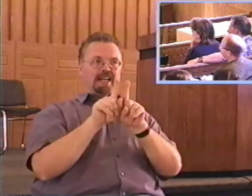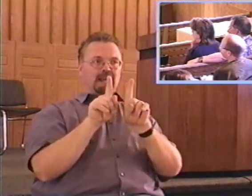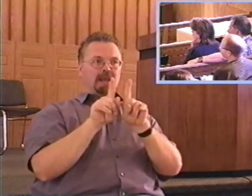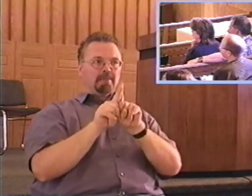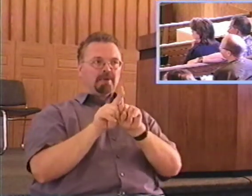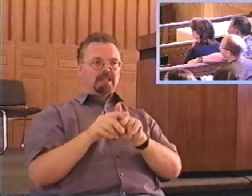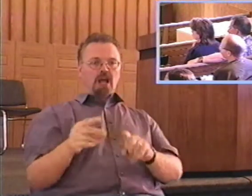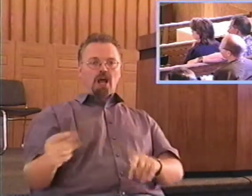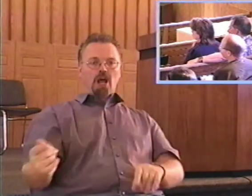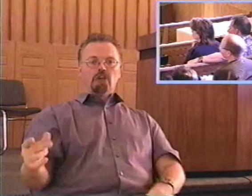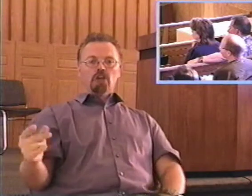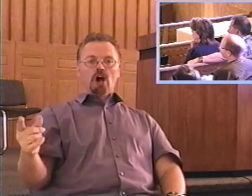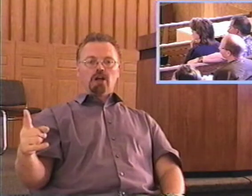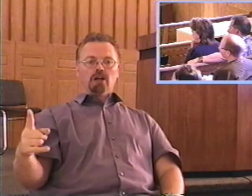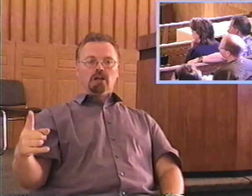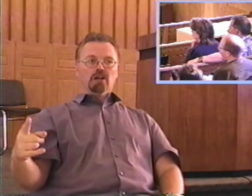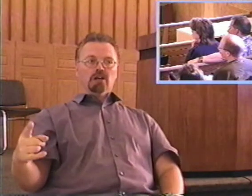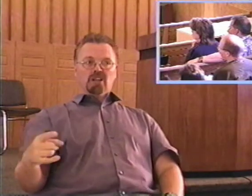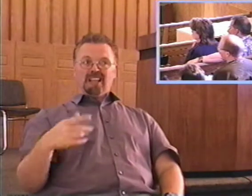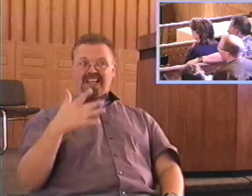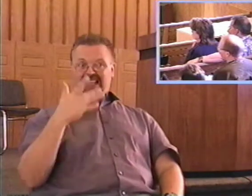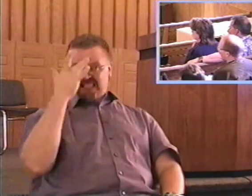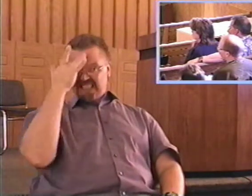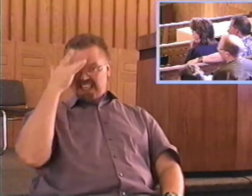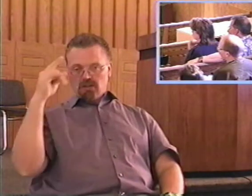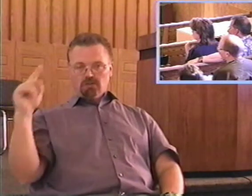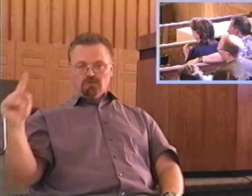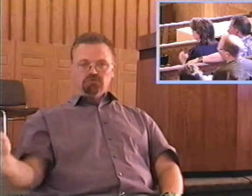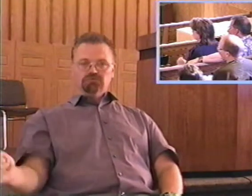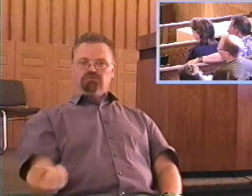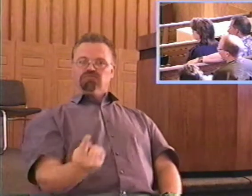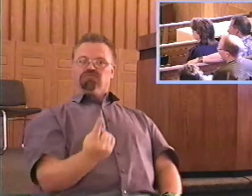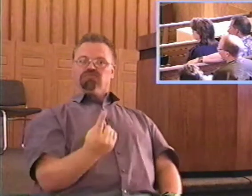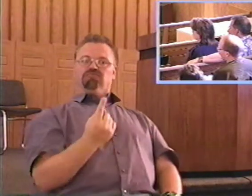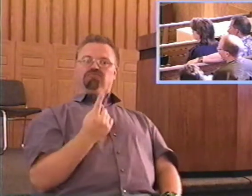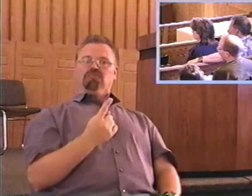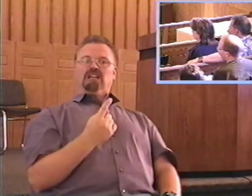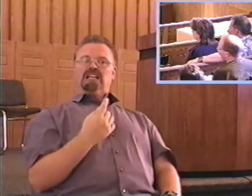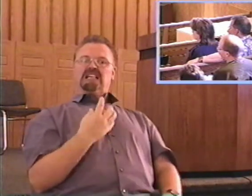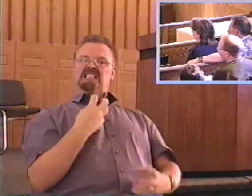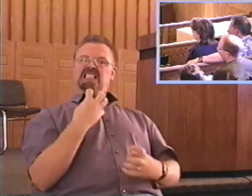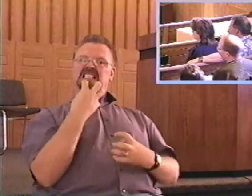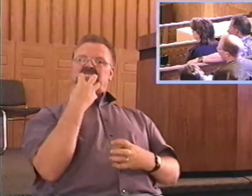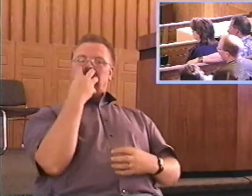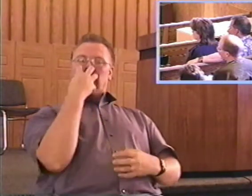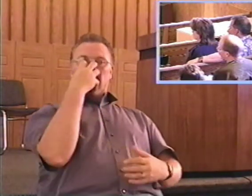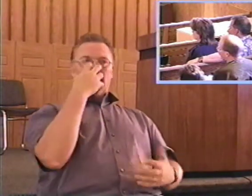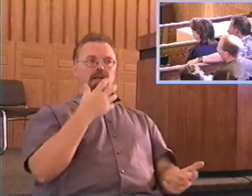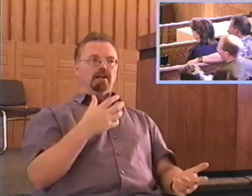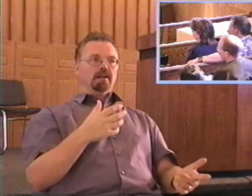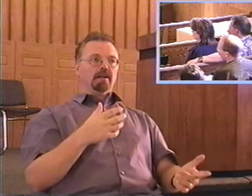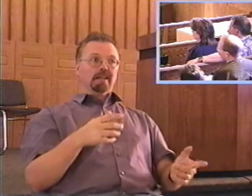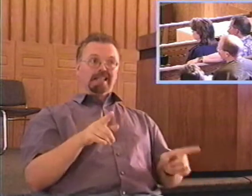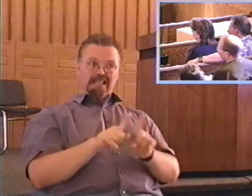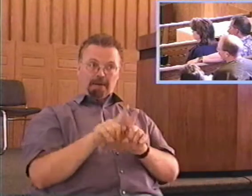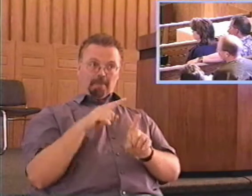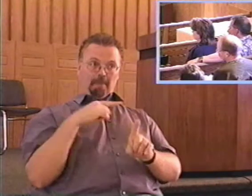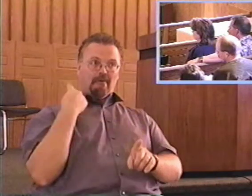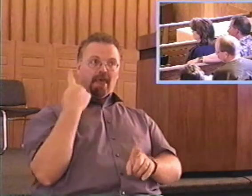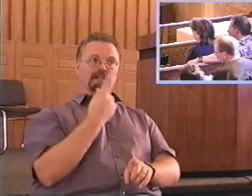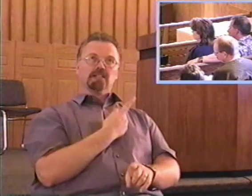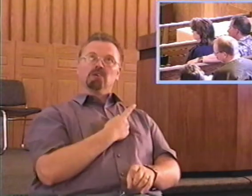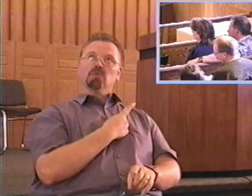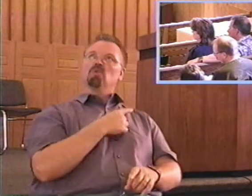we'll walk right in the presence of God. We'll shake our fist at God. We'll tell God what to do. We'll criticize God.